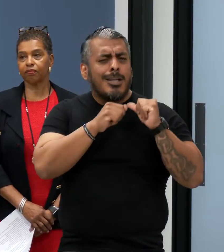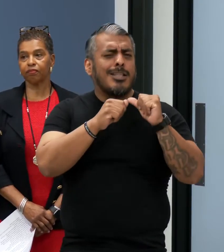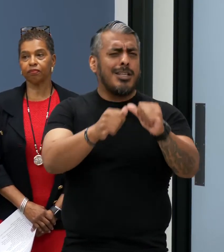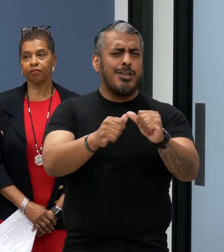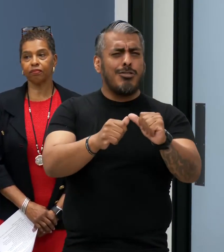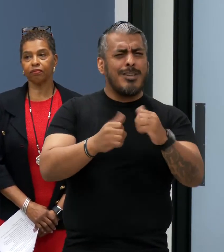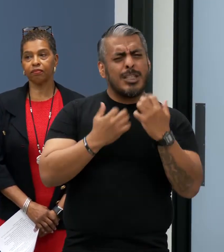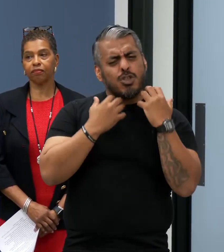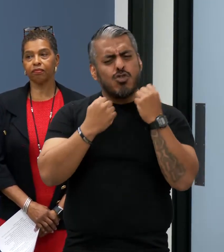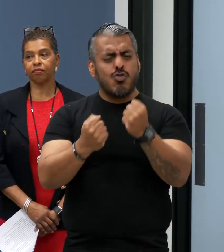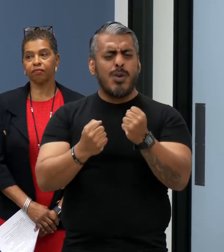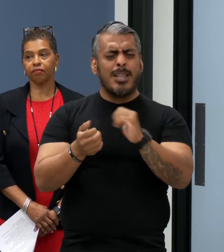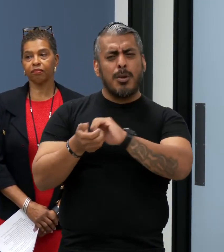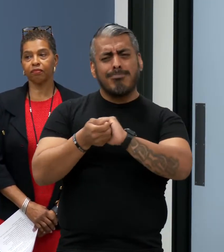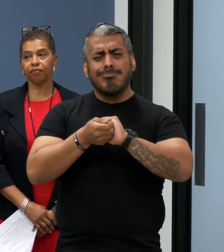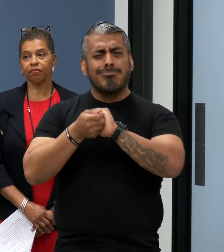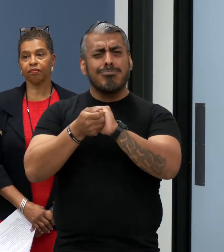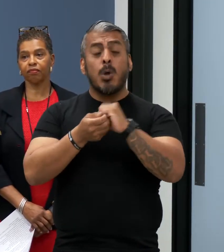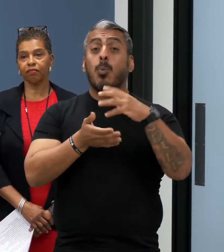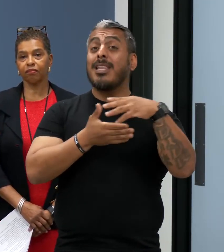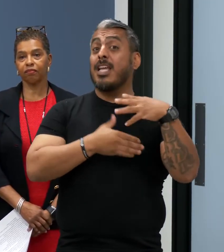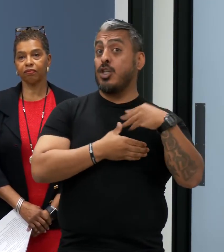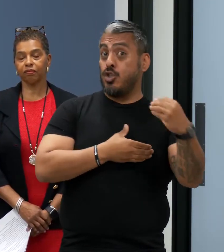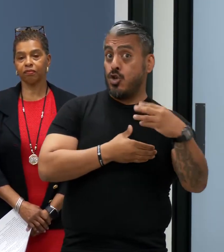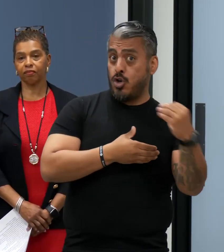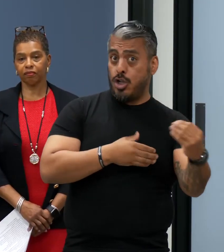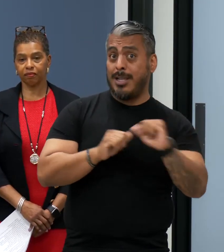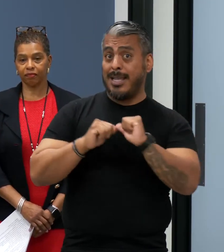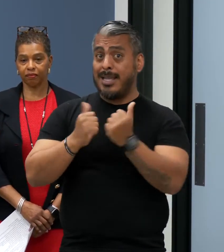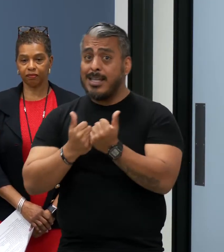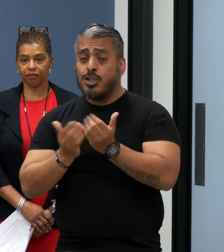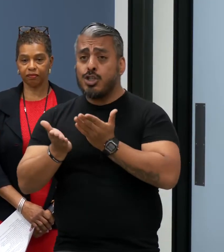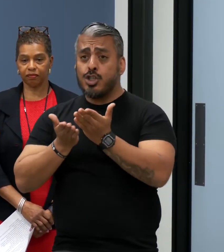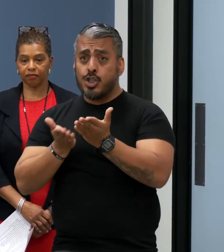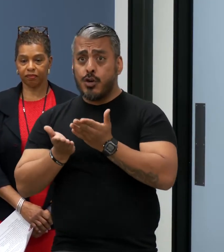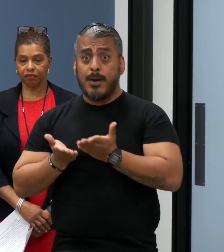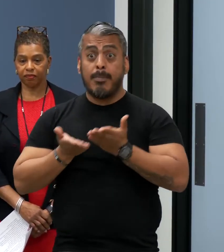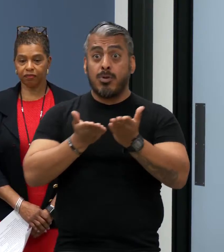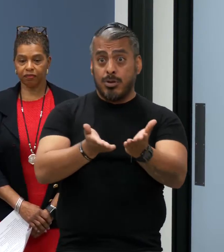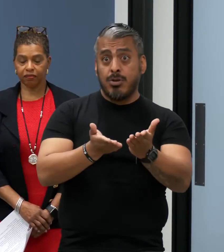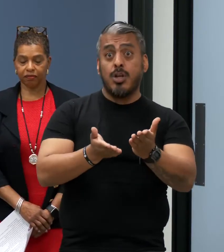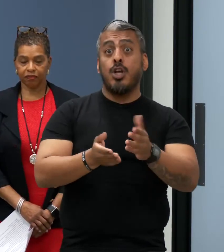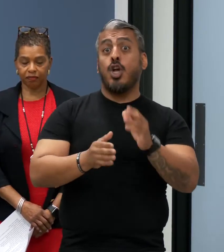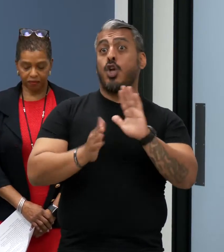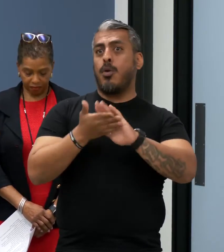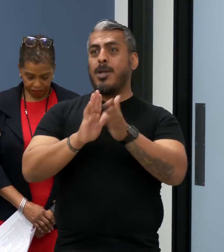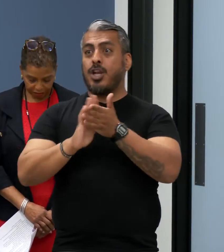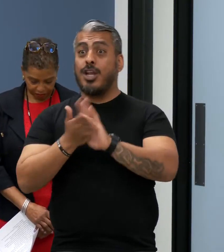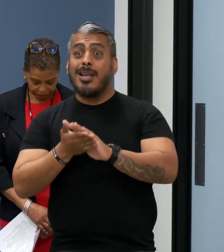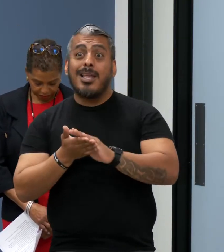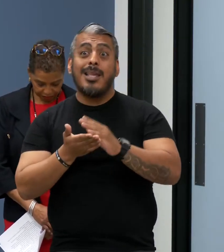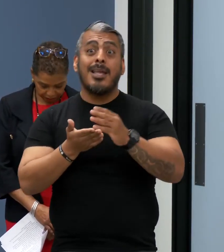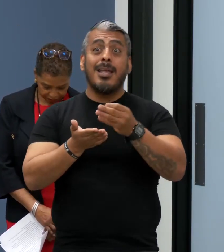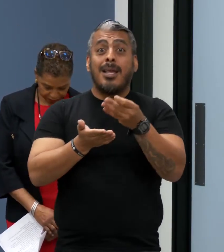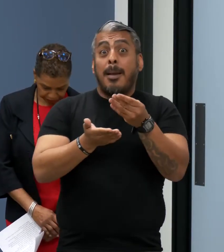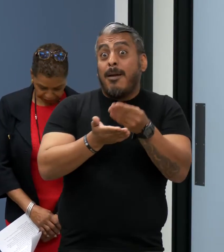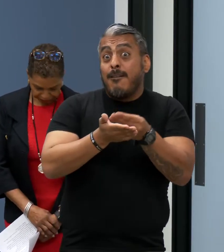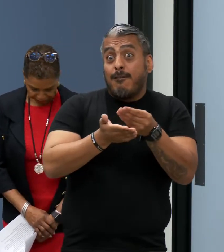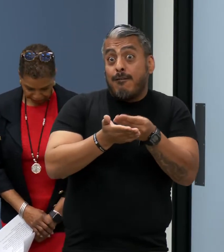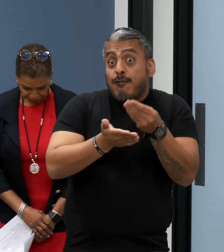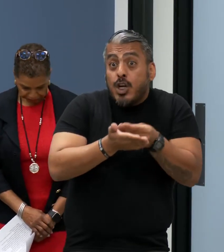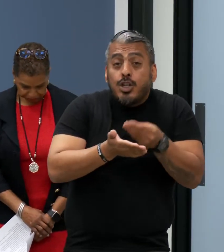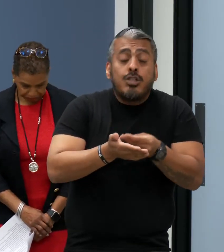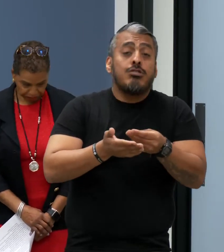strengthen our partnerships with external agencies, our service providers, our community stakeholders, all addressing homelessness as an